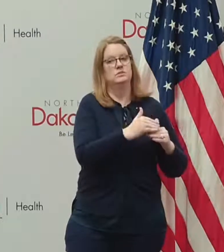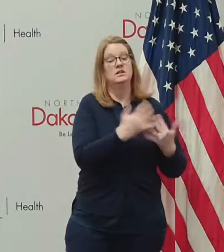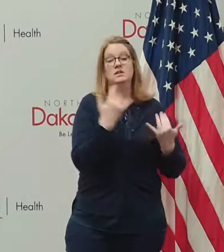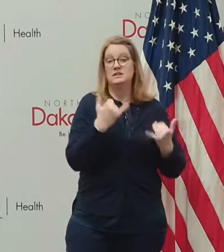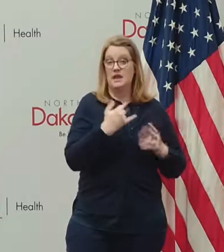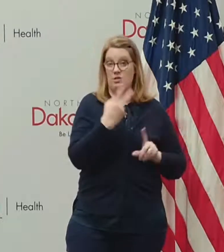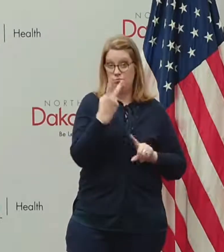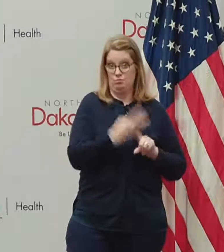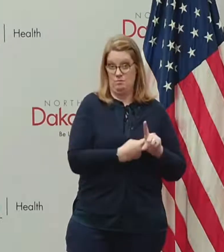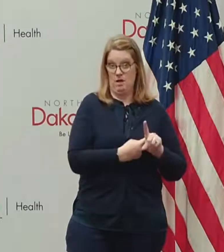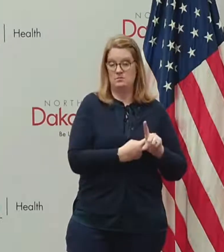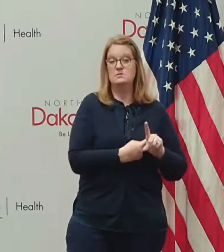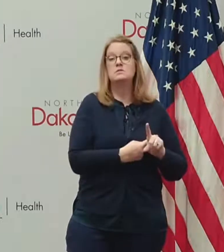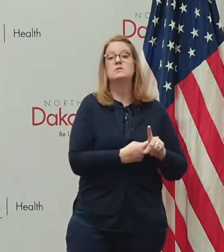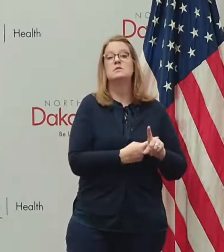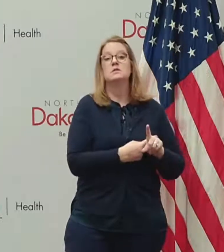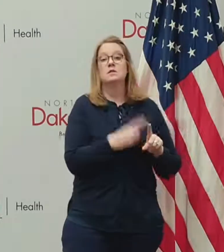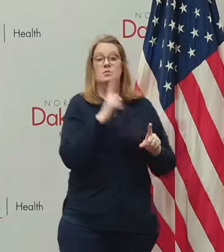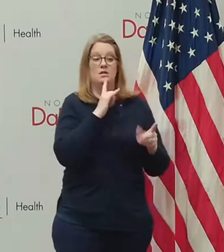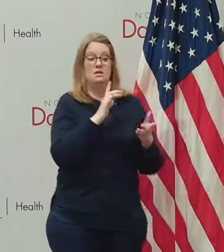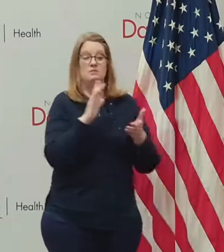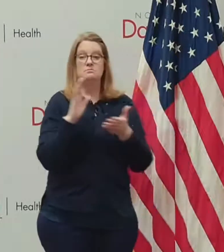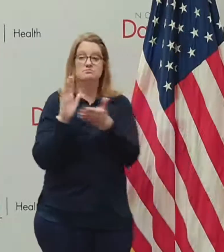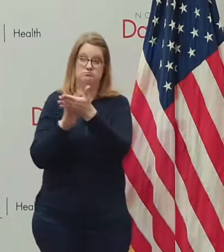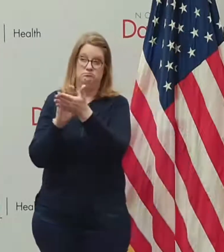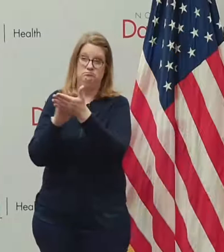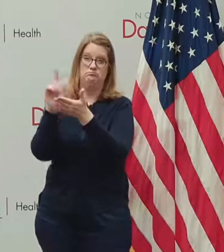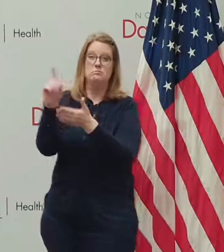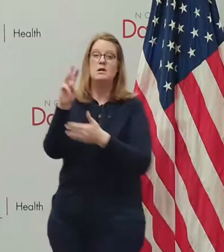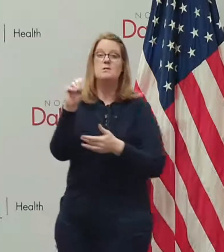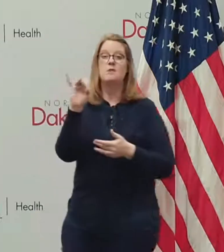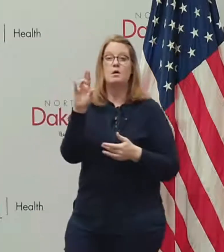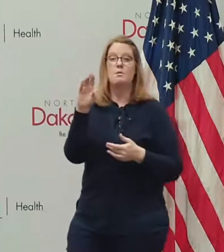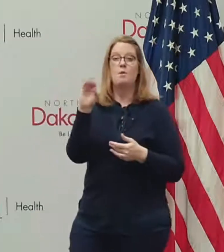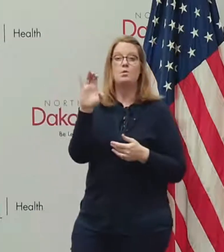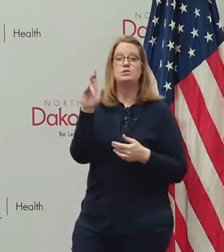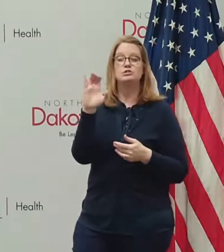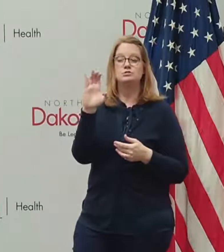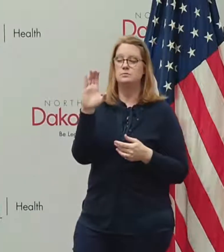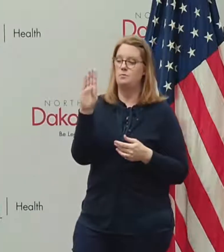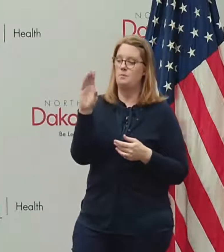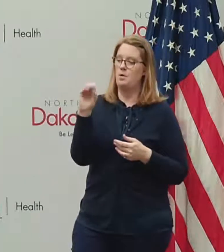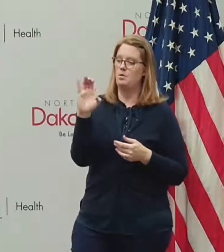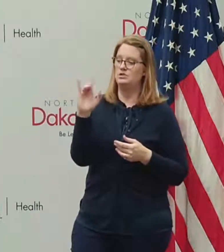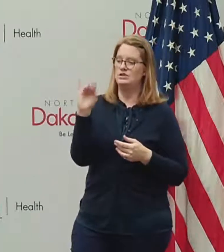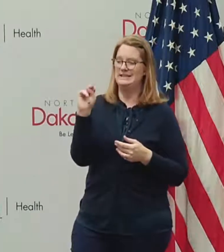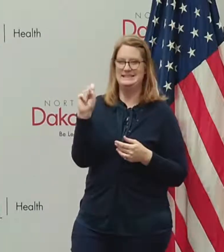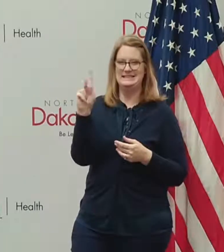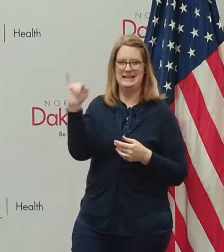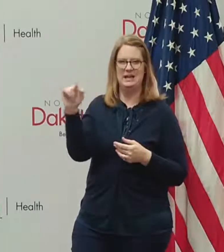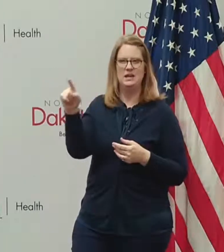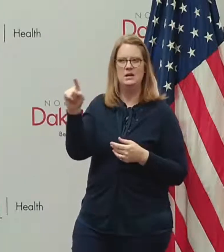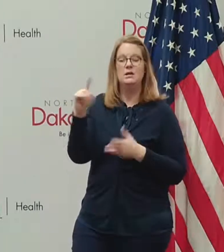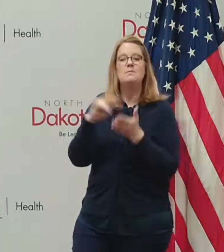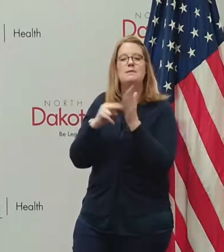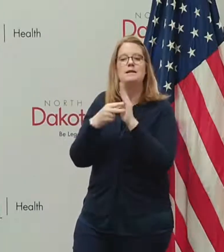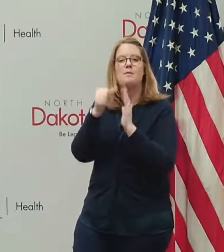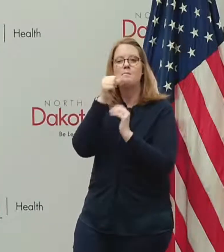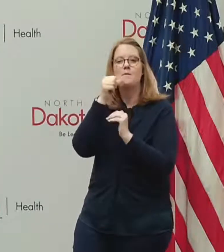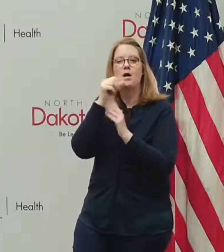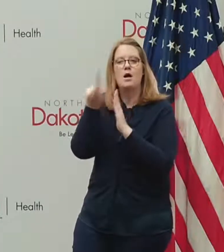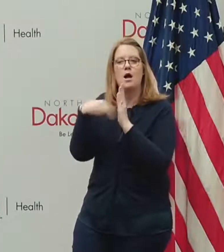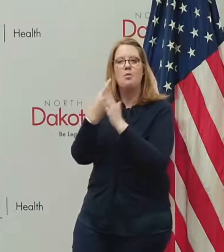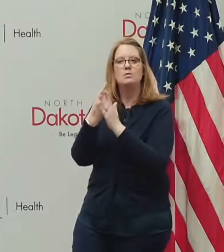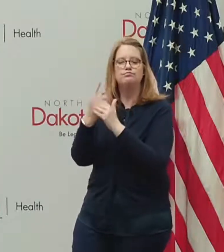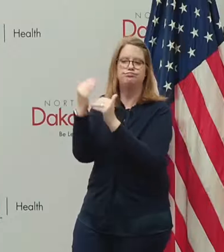ago when we'd given a shout out to Mayor Buczynski in Grand Forks, who took the action of limiting the hours on bars closures to 11